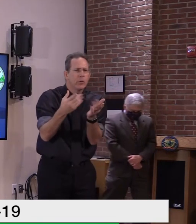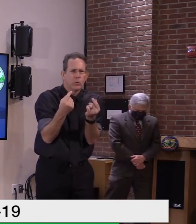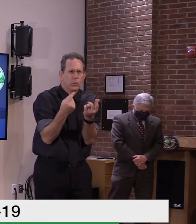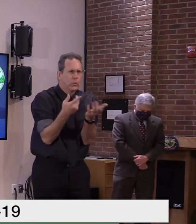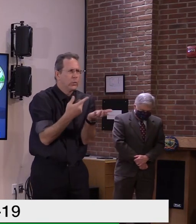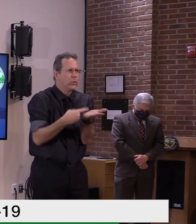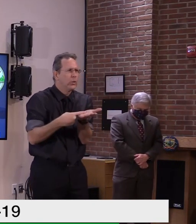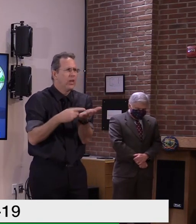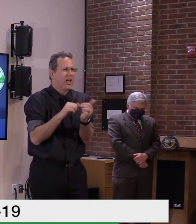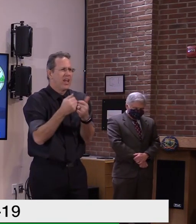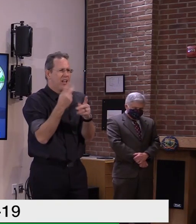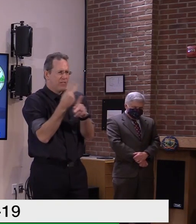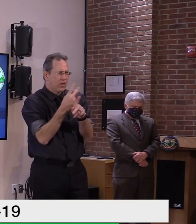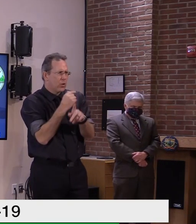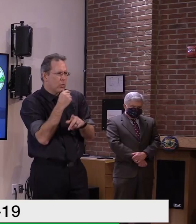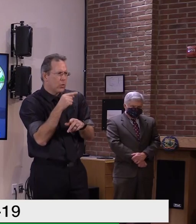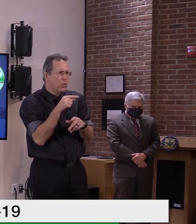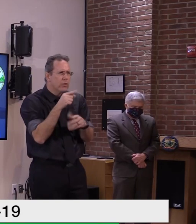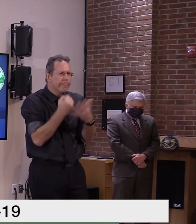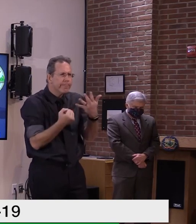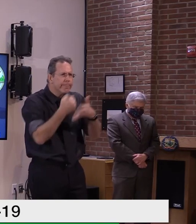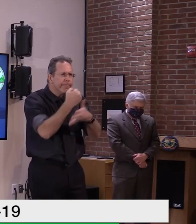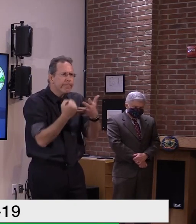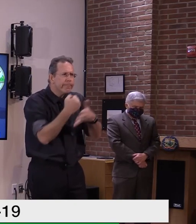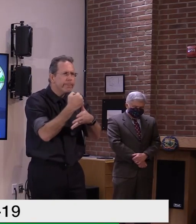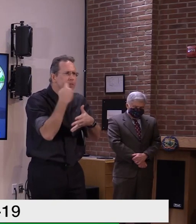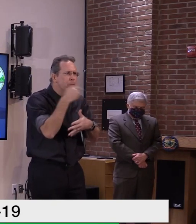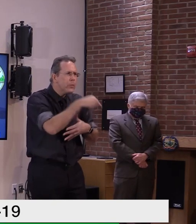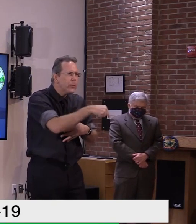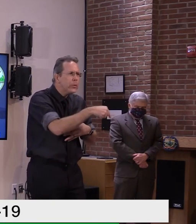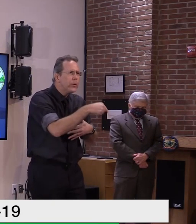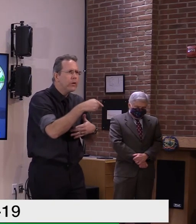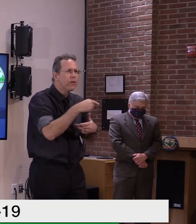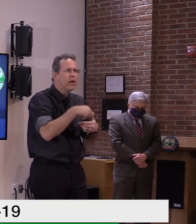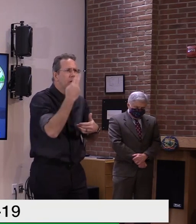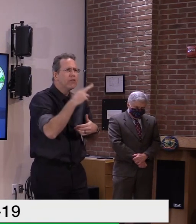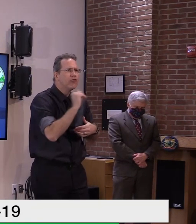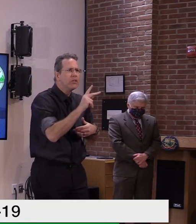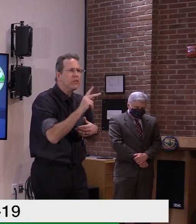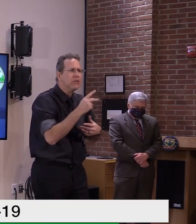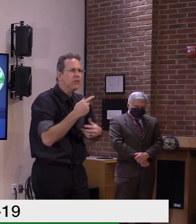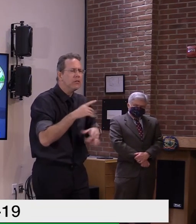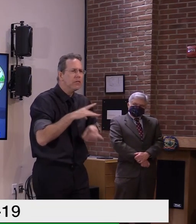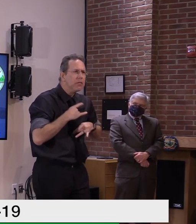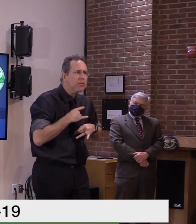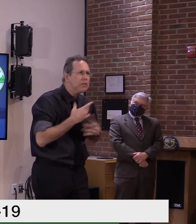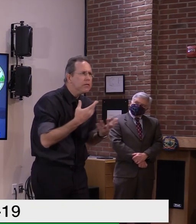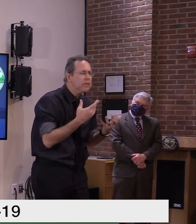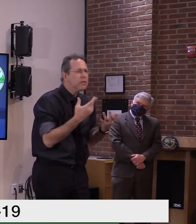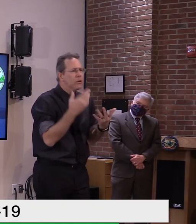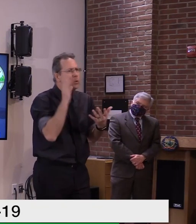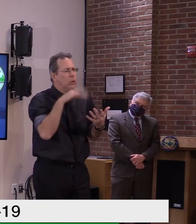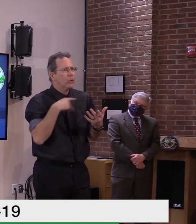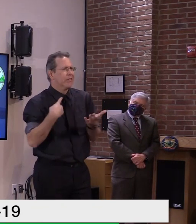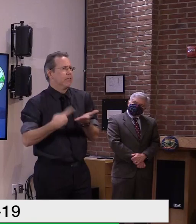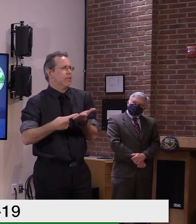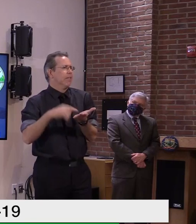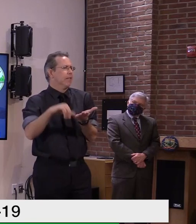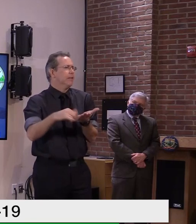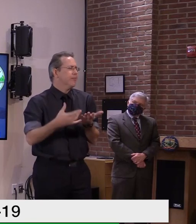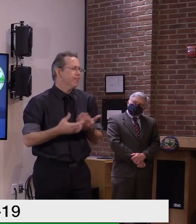who would be part of this grouping. And it's important. We want to be very clear about this so that